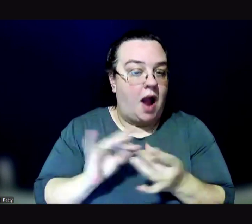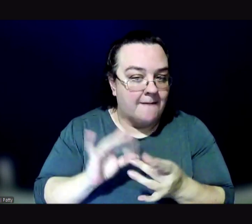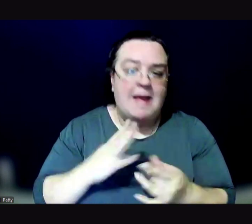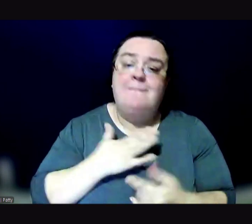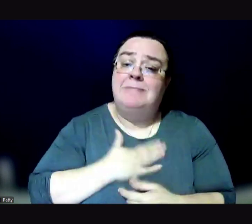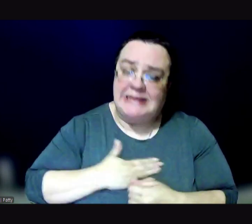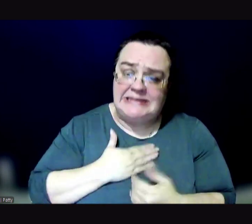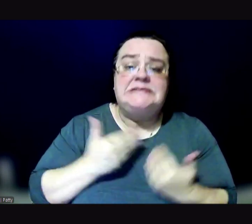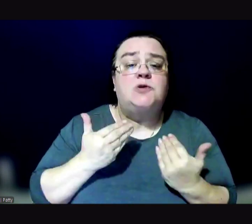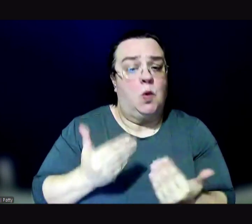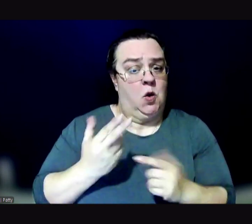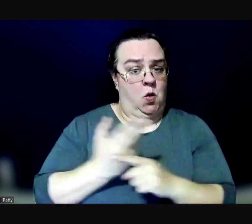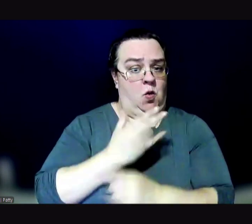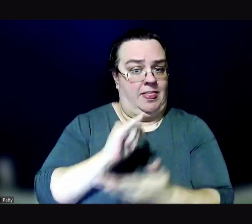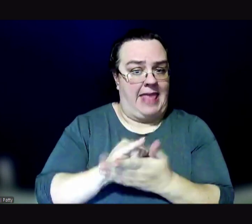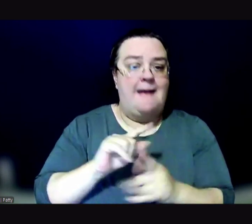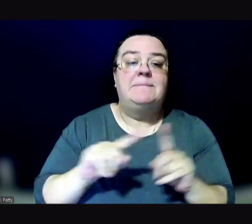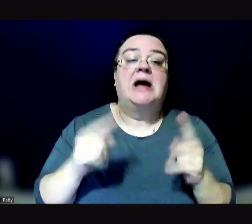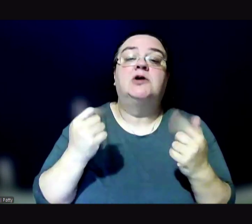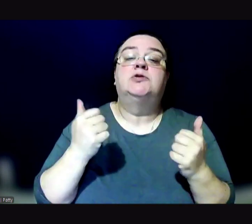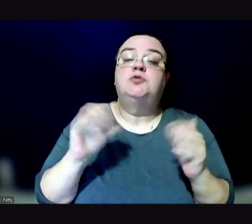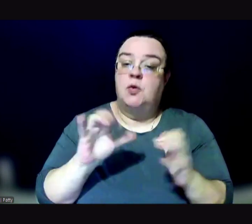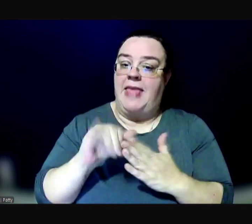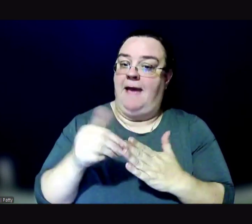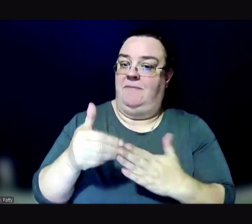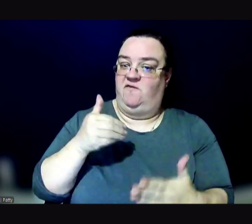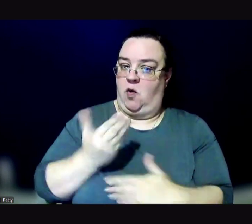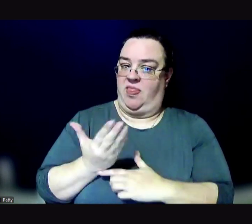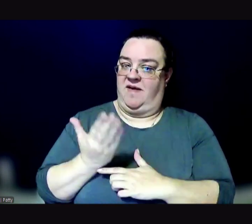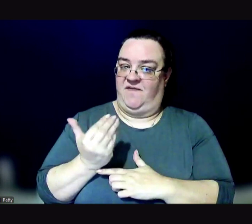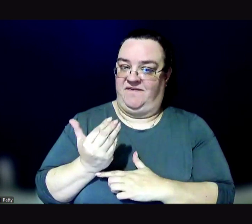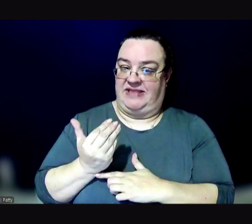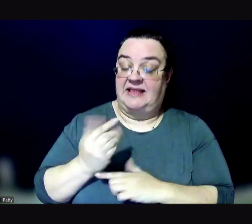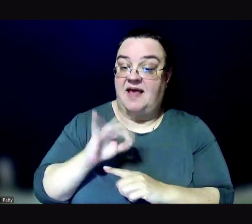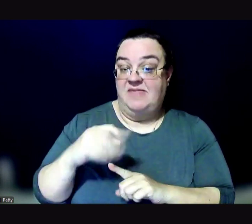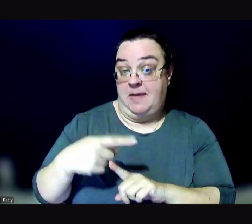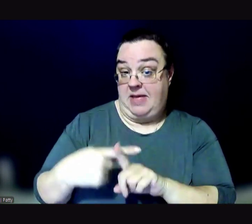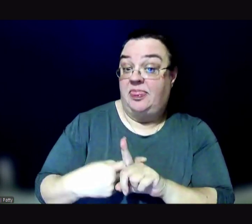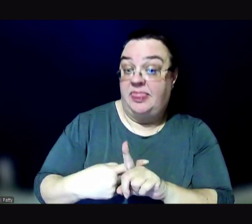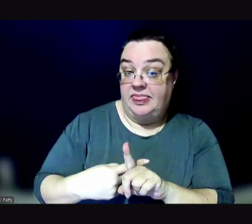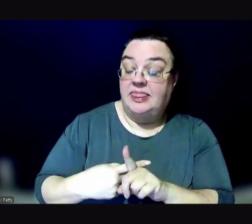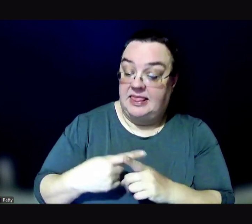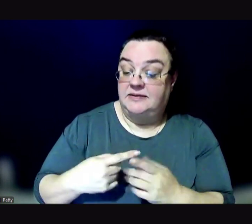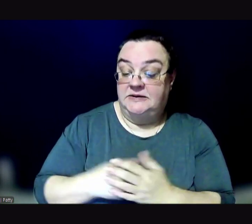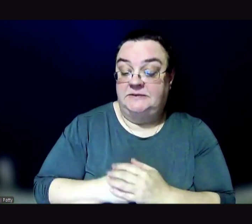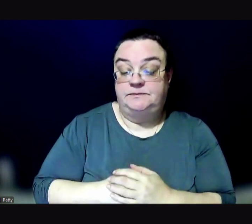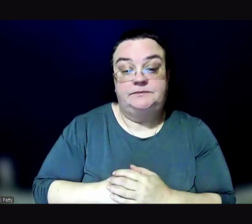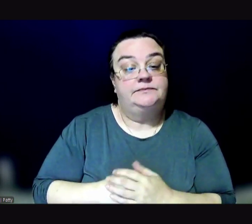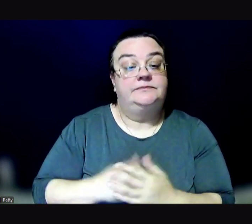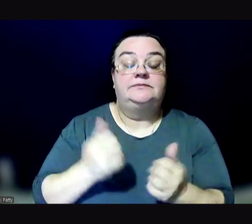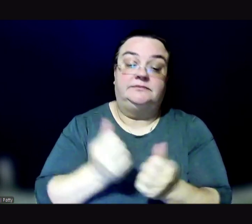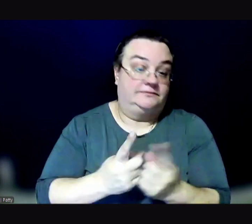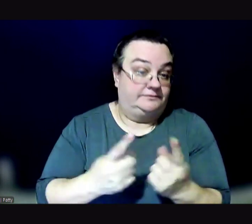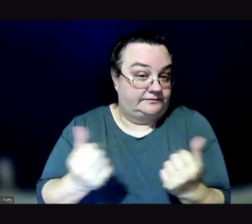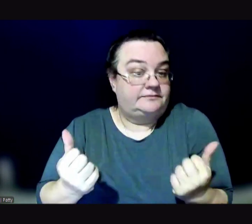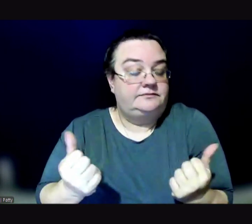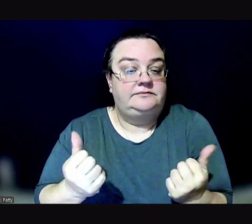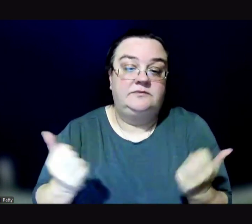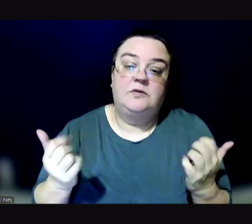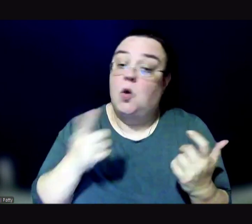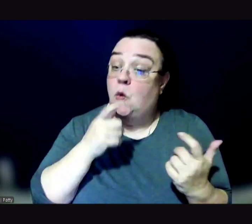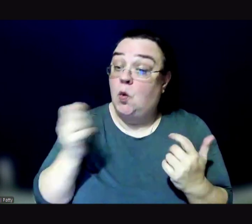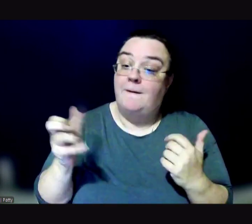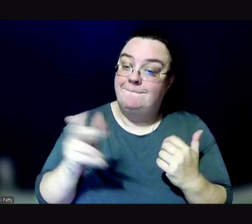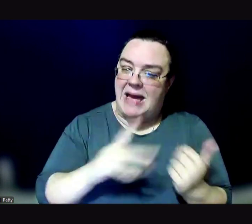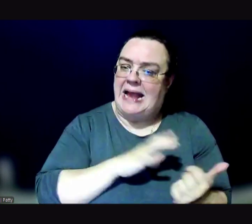but avail yourself before the 15th of the month of that option. Everyone else, returning council members, I